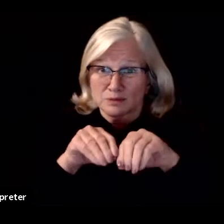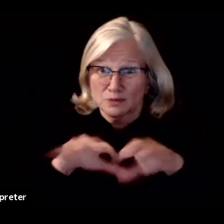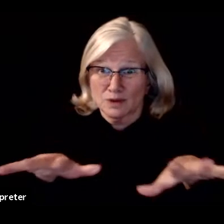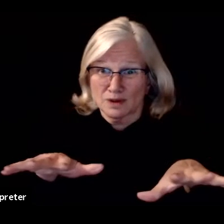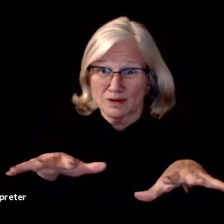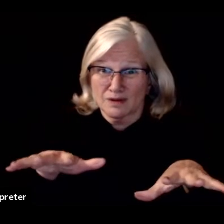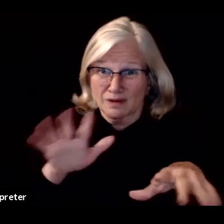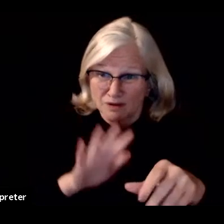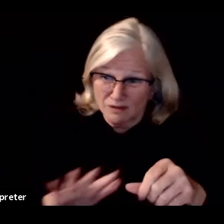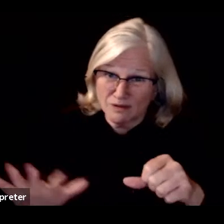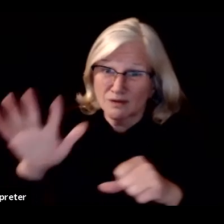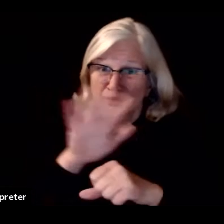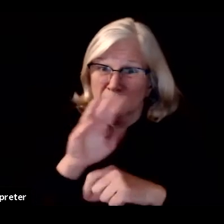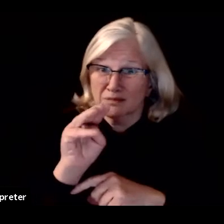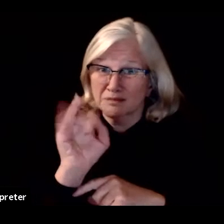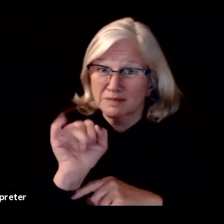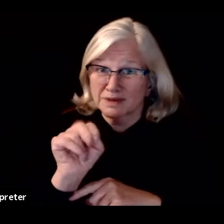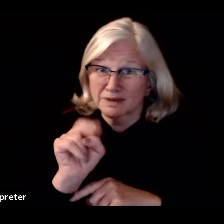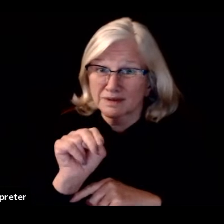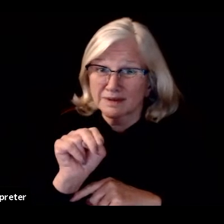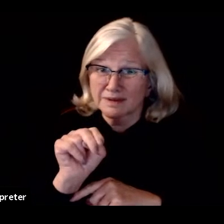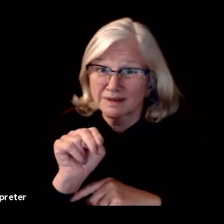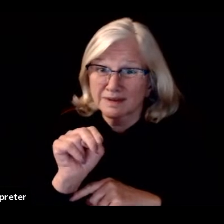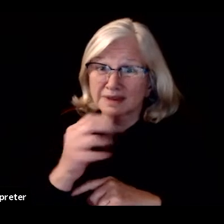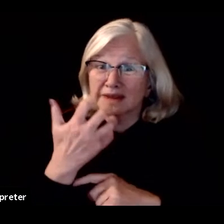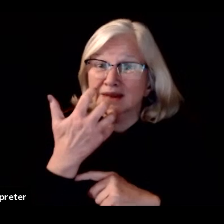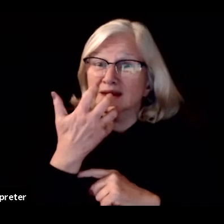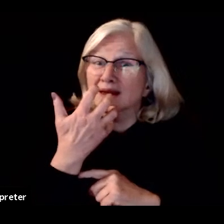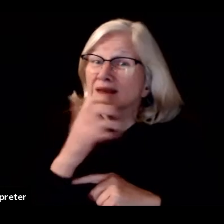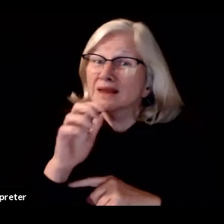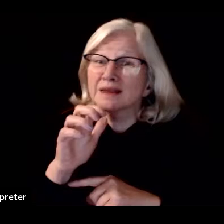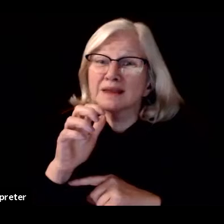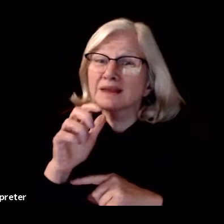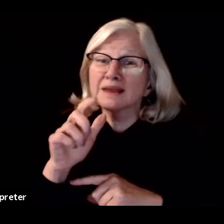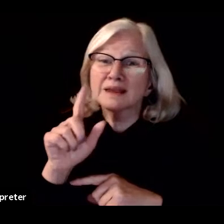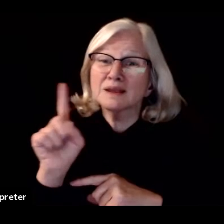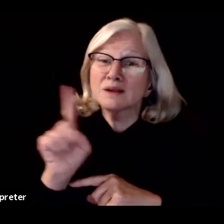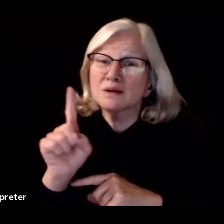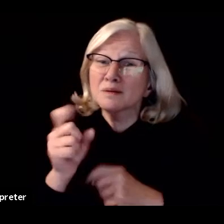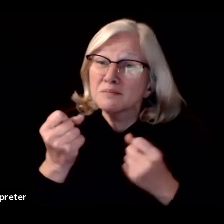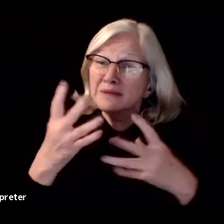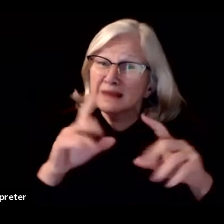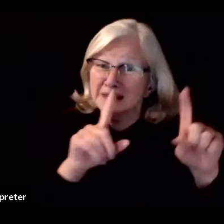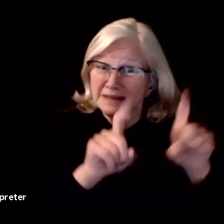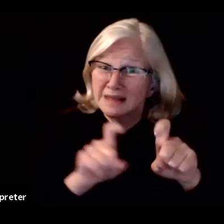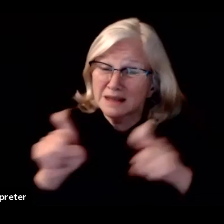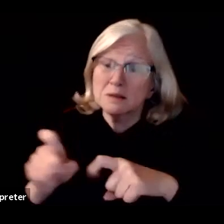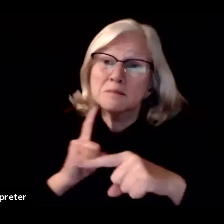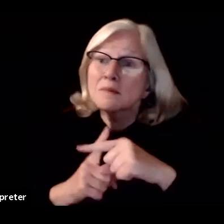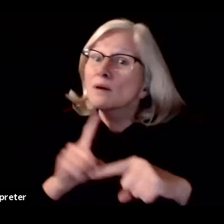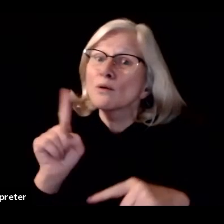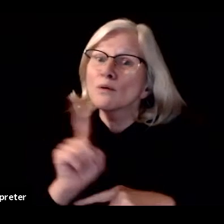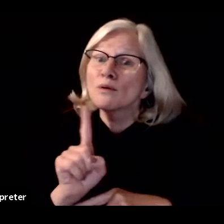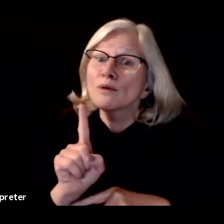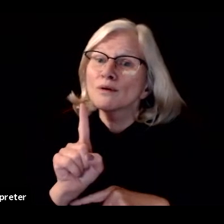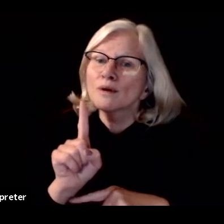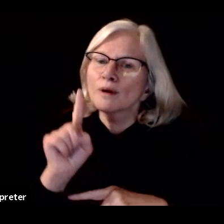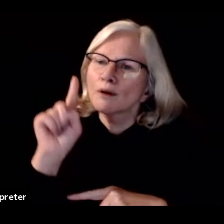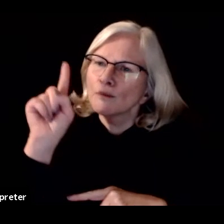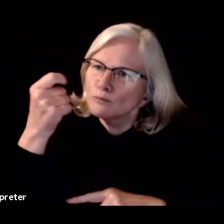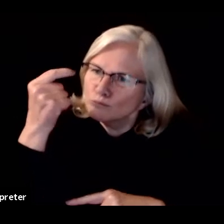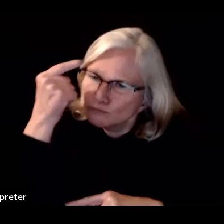right now are in Greater Minnesota. Case numbers are increasing particularly rapidly in the western half of the state and in central